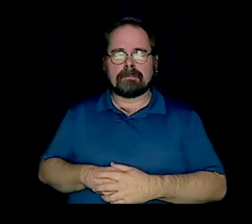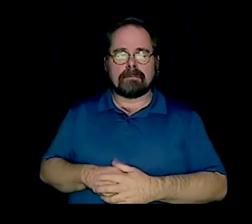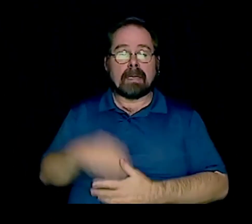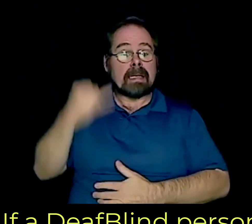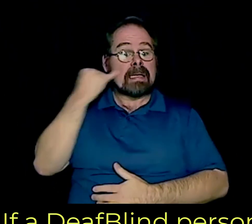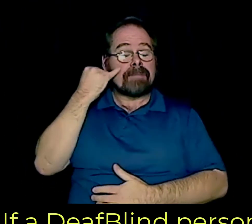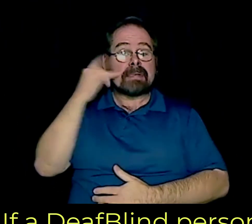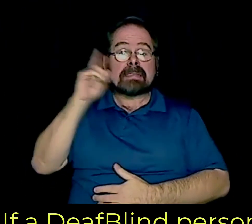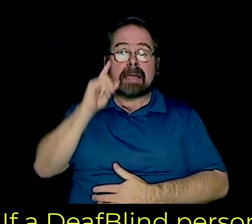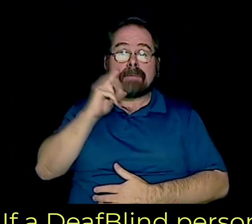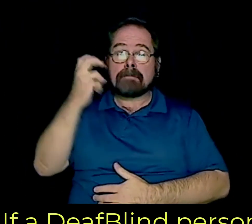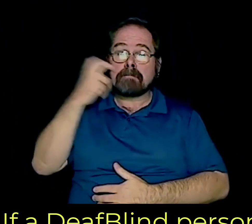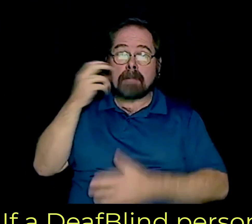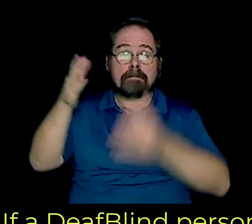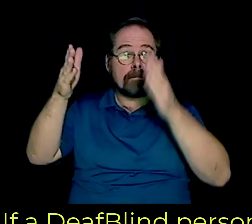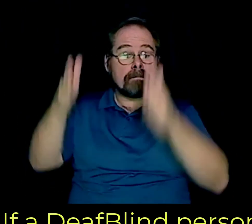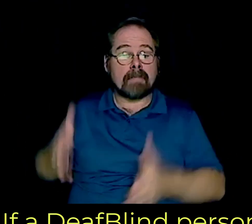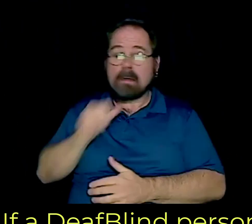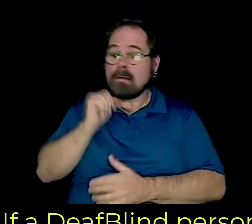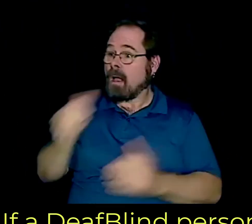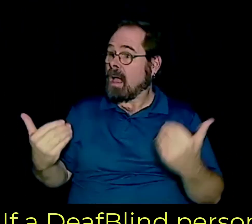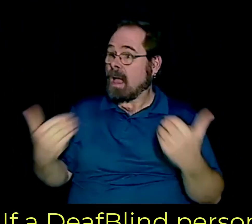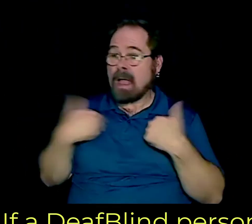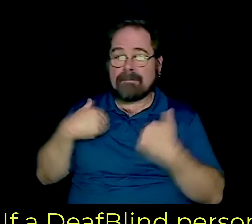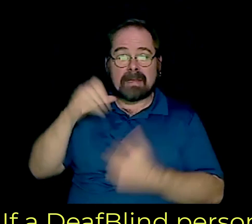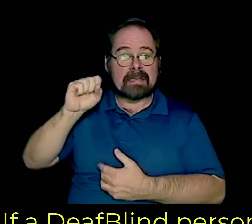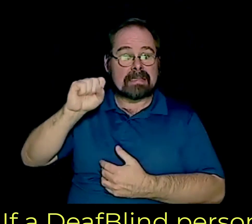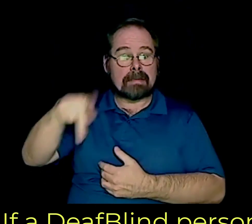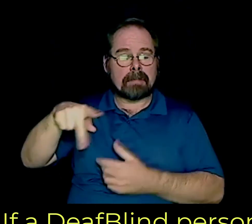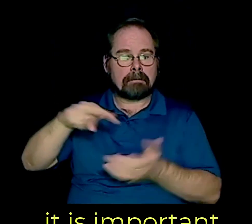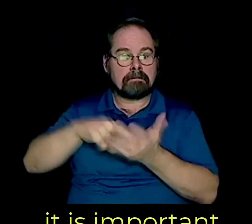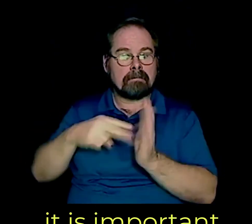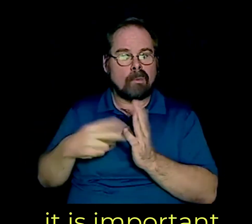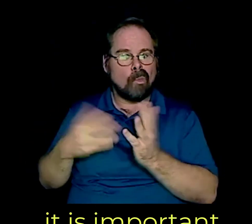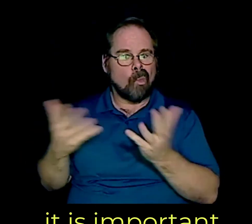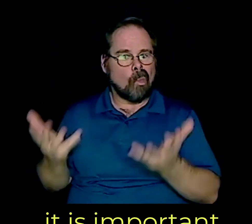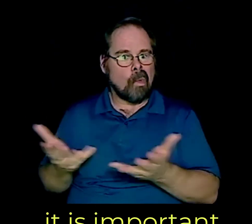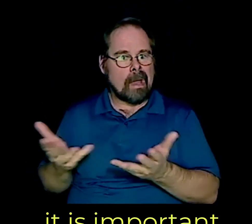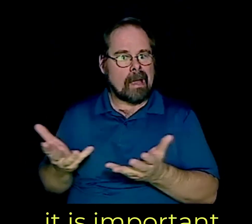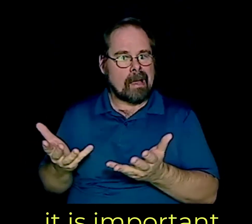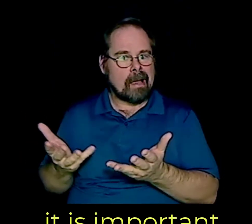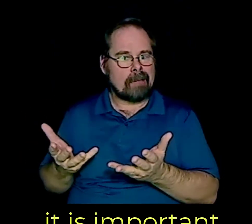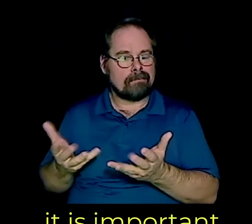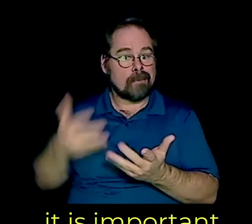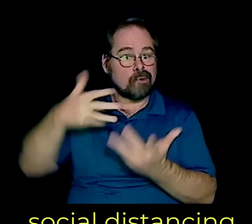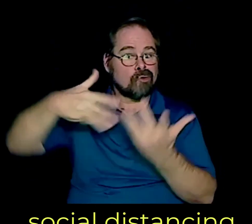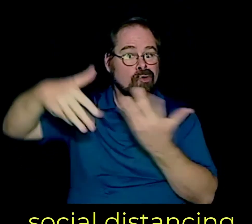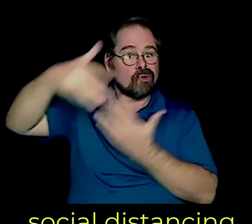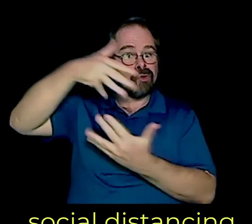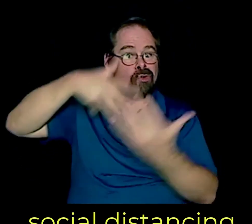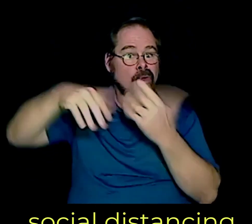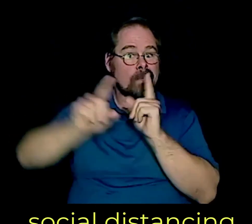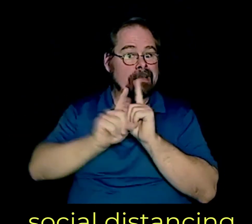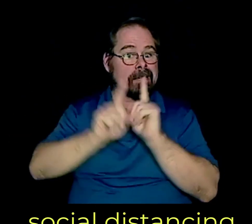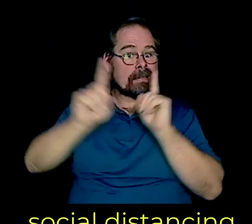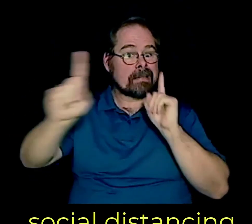If a deafblind person does not have an SSP with them, it is important to know that